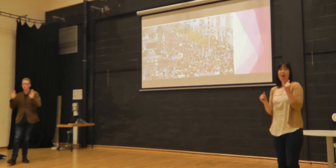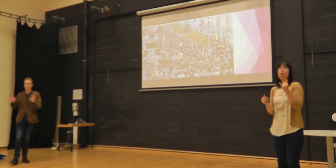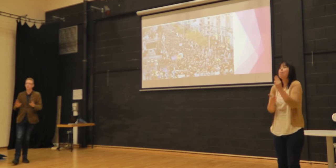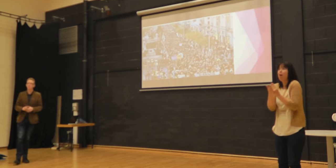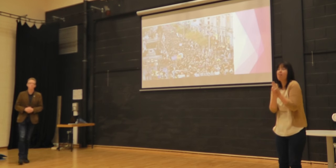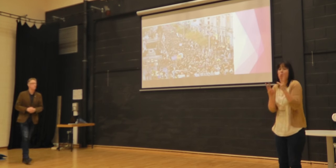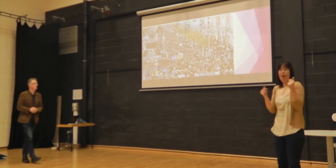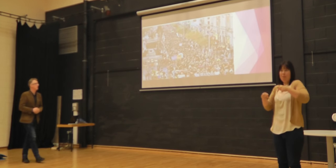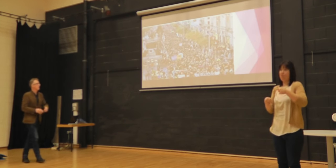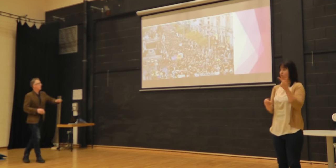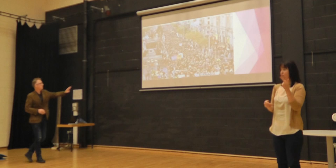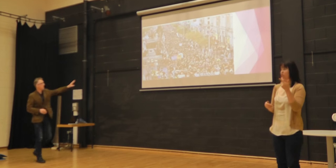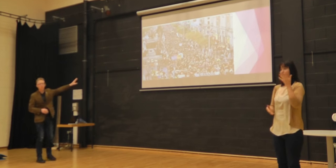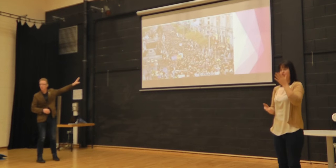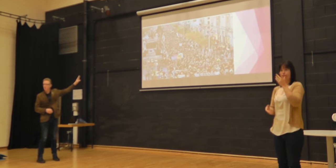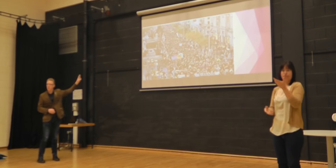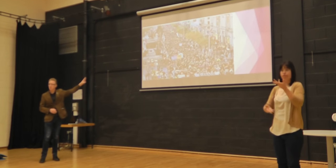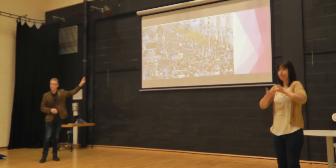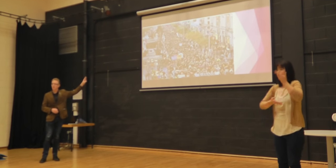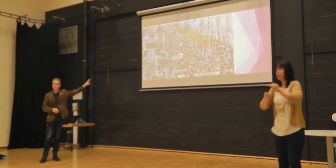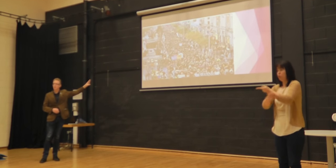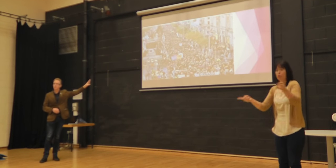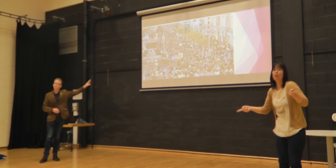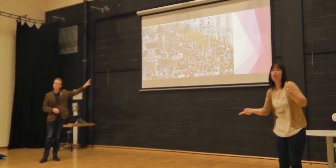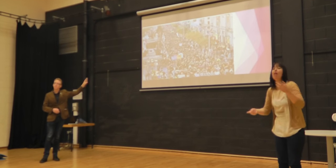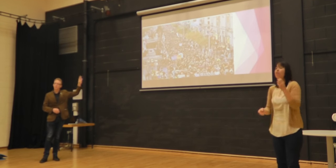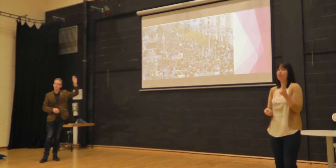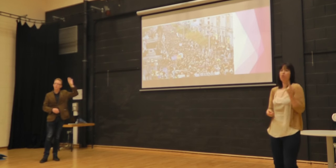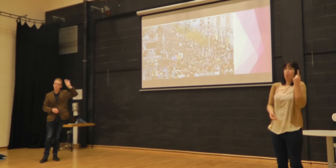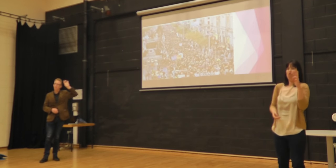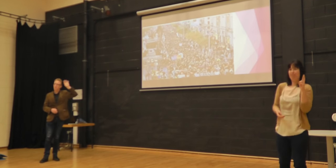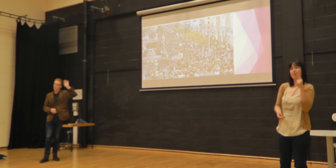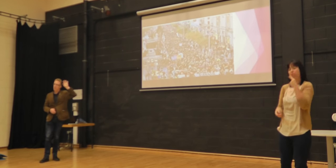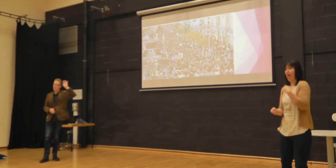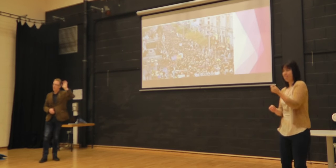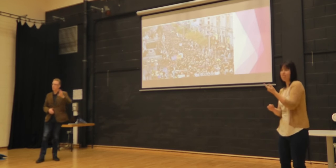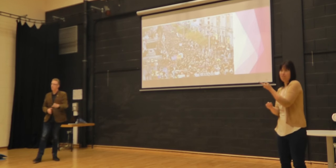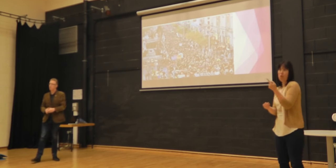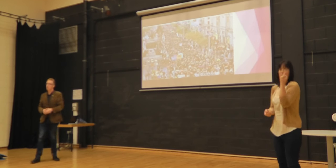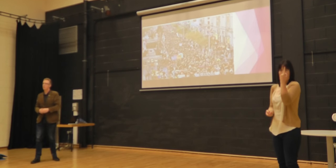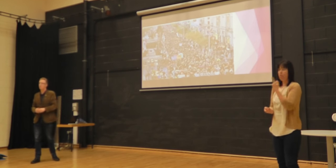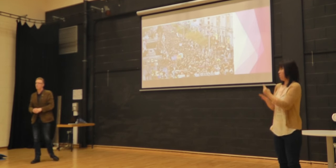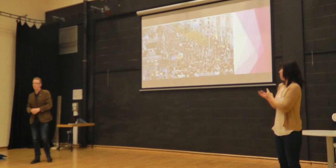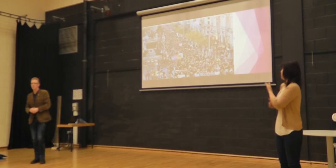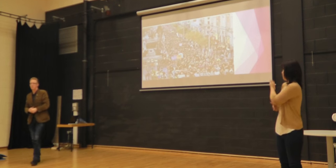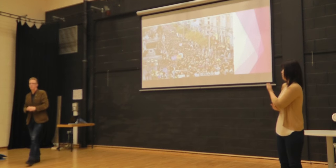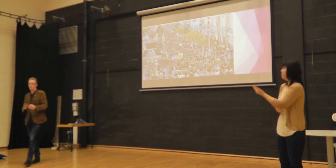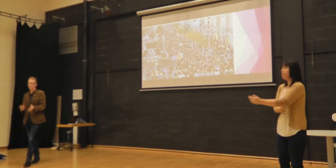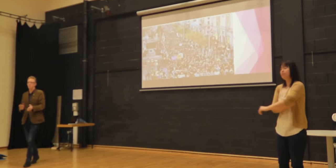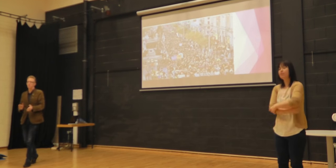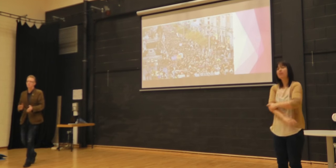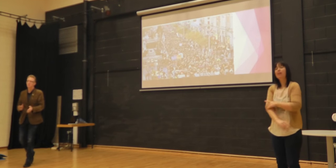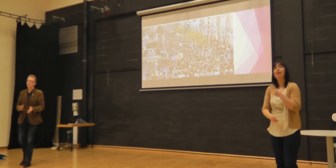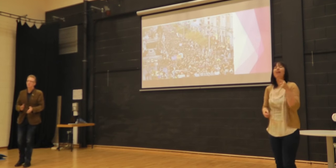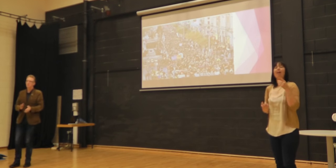of it, it's not the only reason. But that showed that things are changing. Well, the behaviour of the